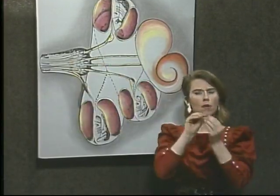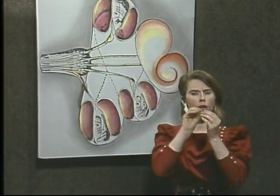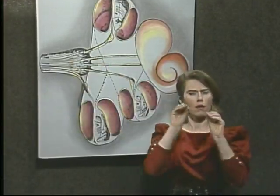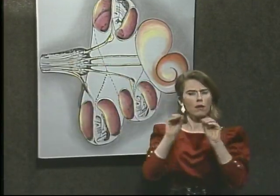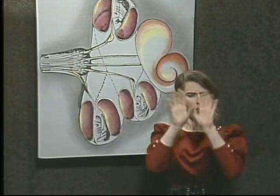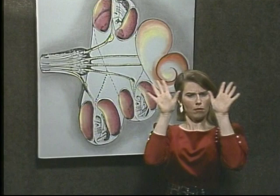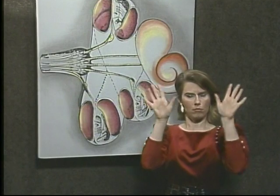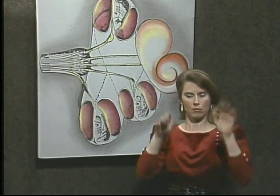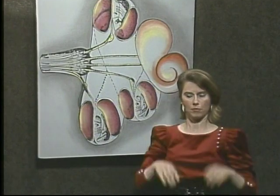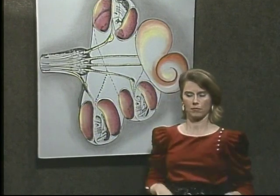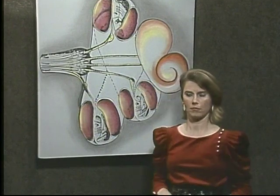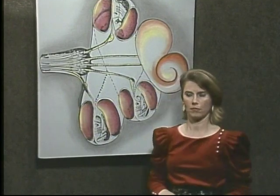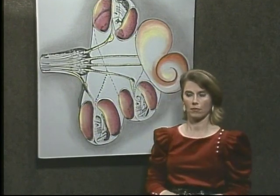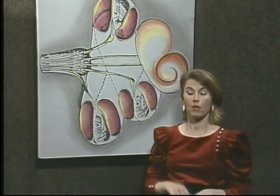nerve.